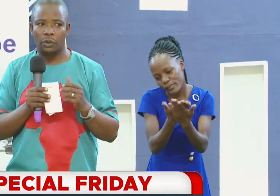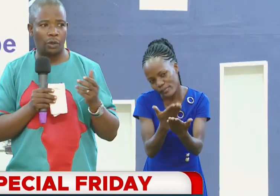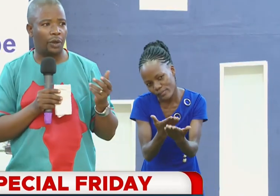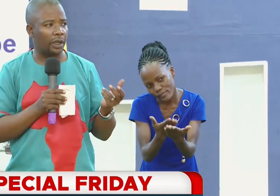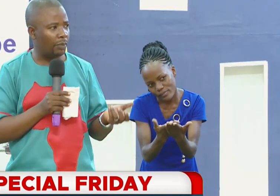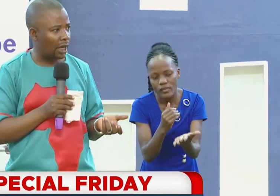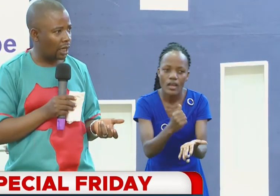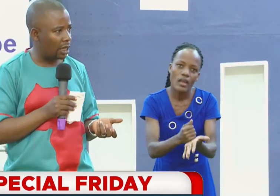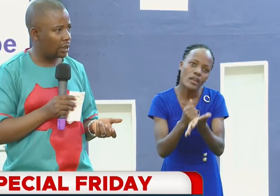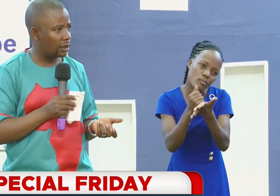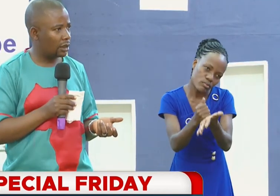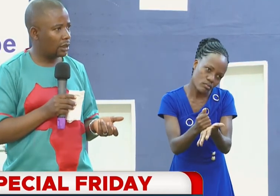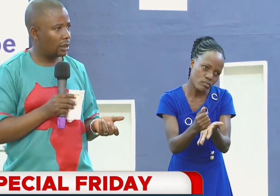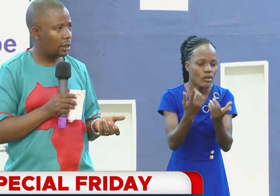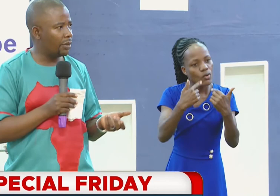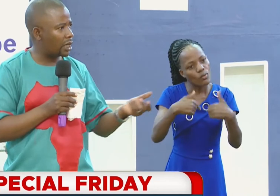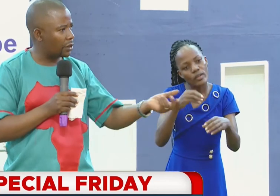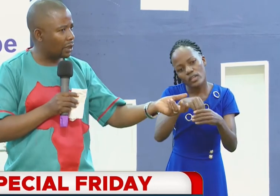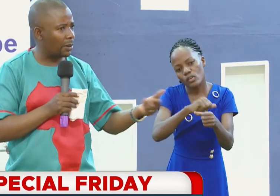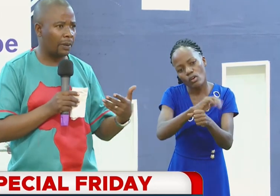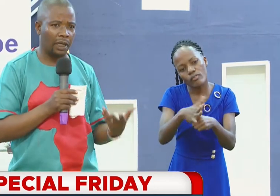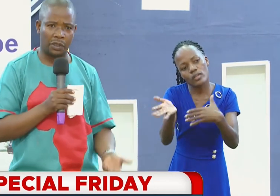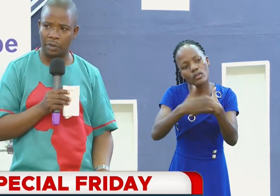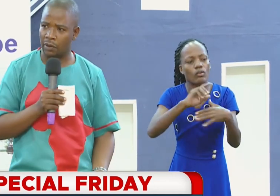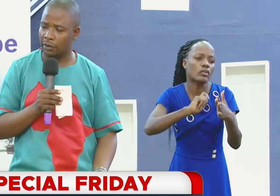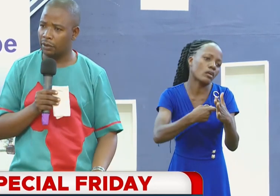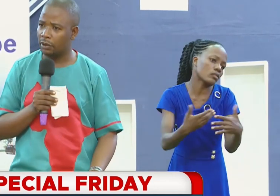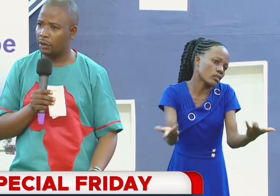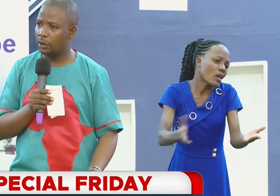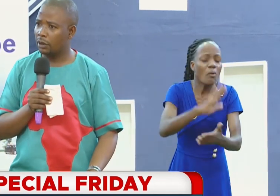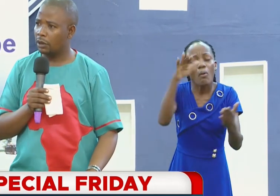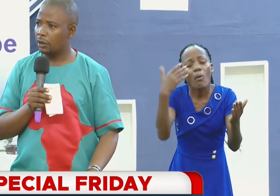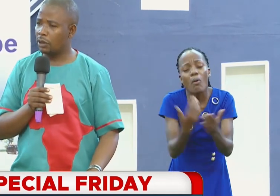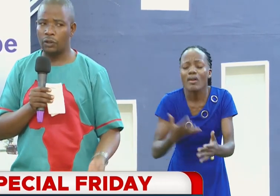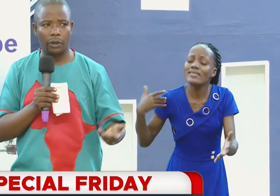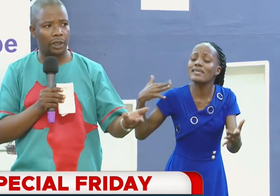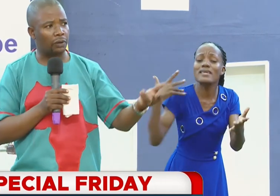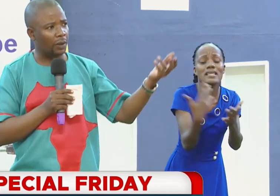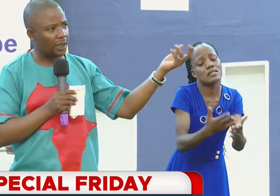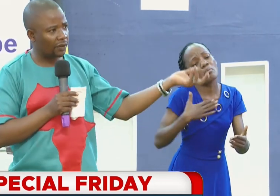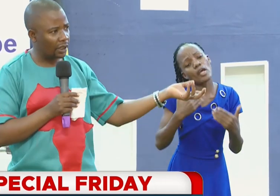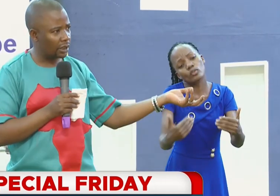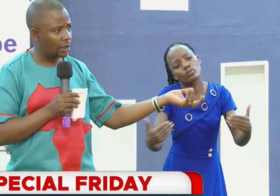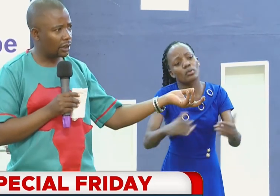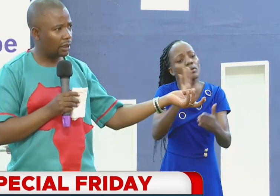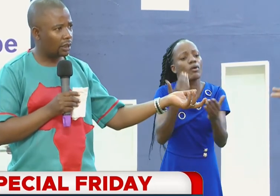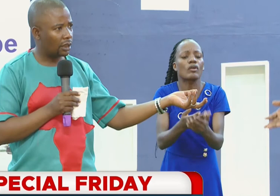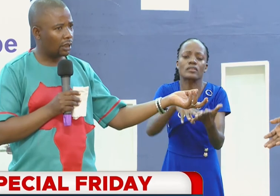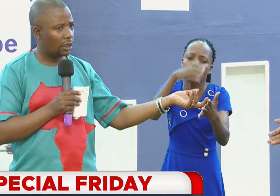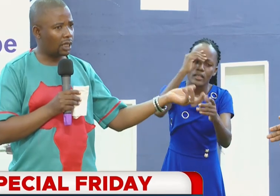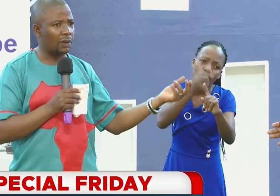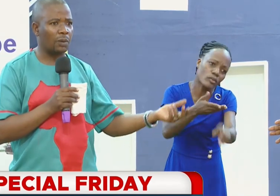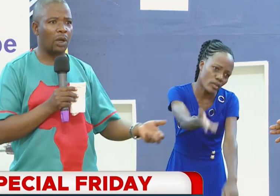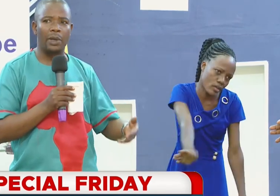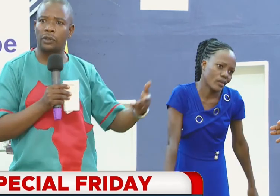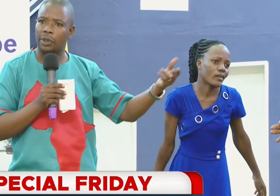come. Tubadde mu ssomero lino ebbanga. We've been in this school for a time. Emyaka gyonna abaana bange basomera wano. All these years my children are here. Tujjukira oli yatula P7. Don't you remember the one who sat